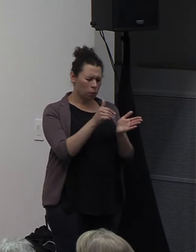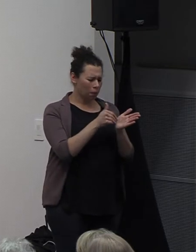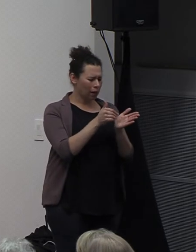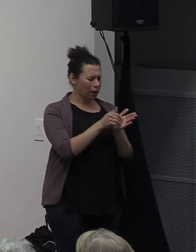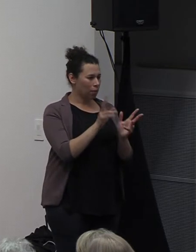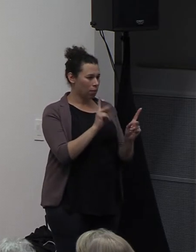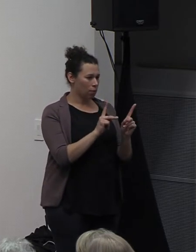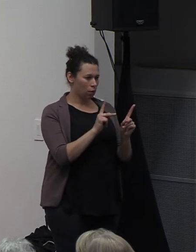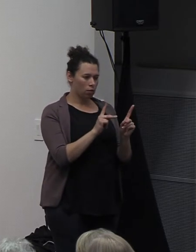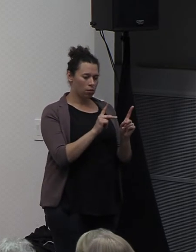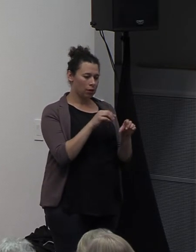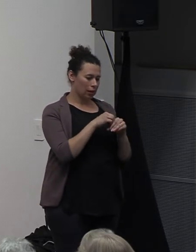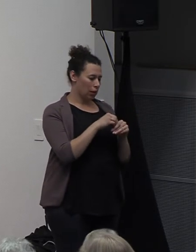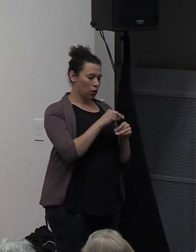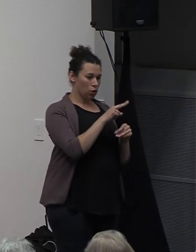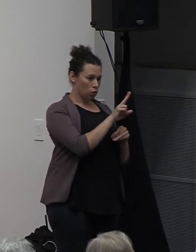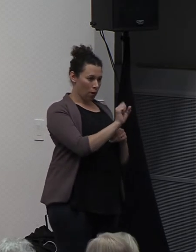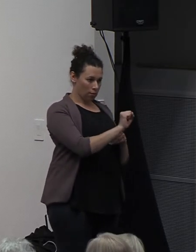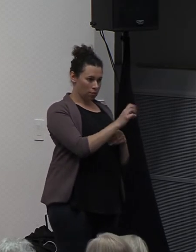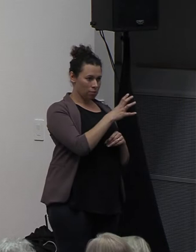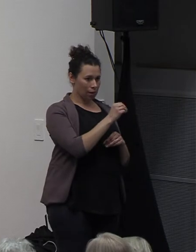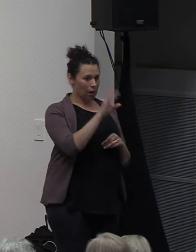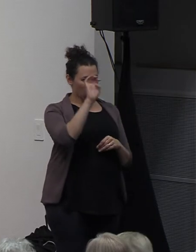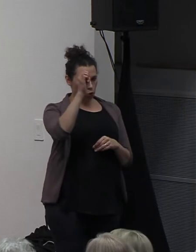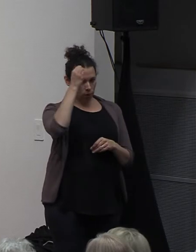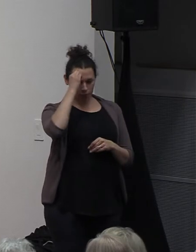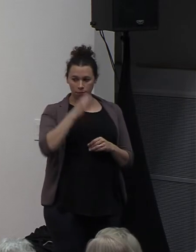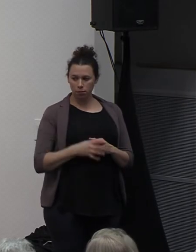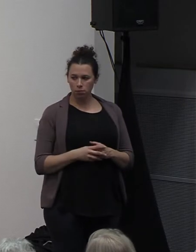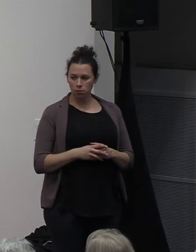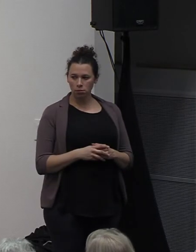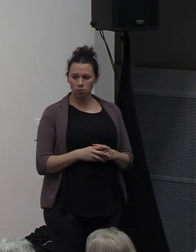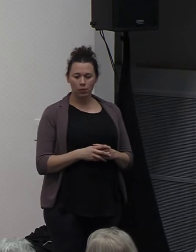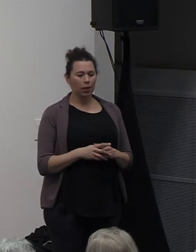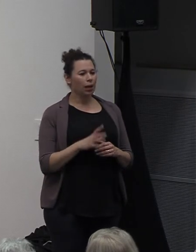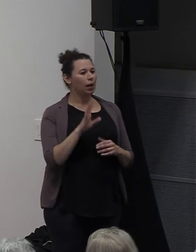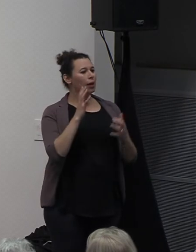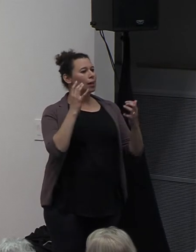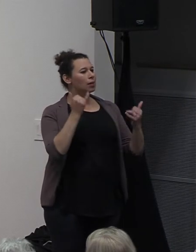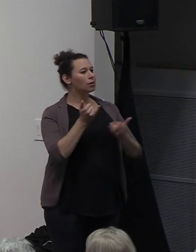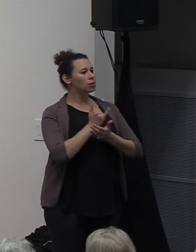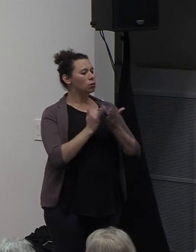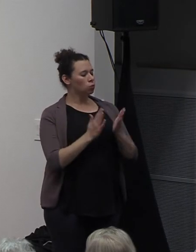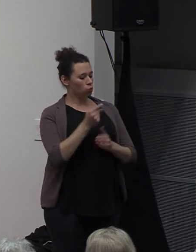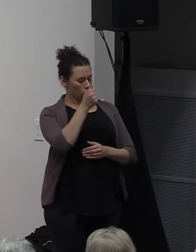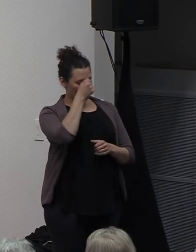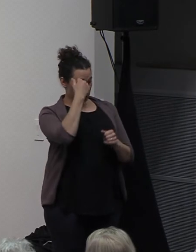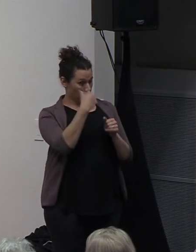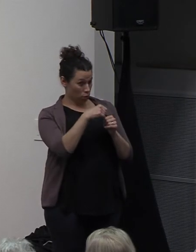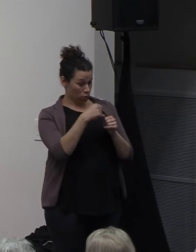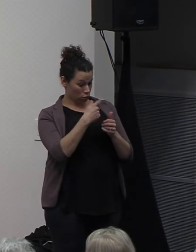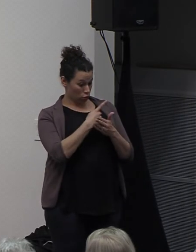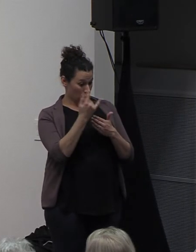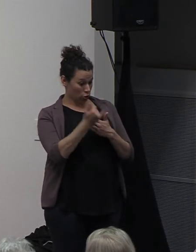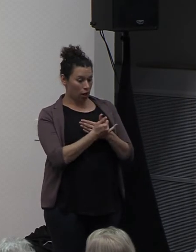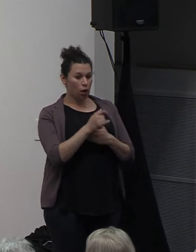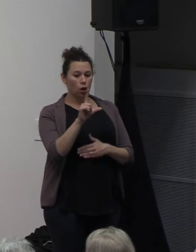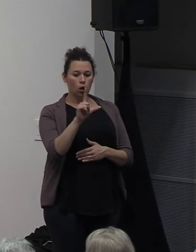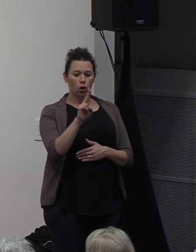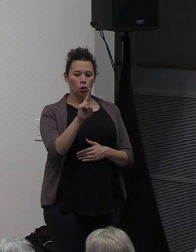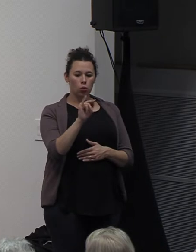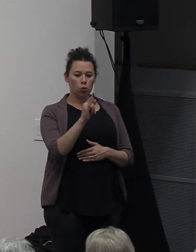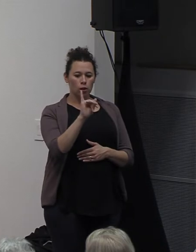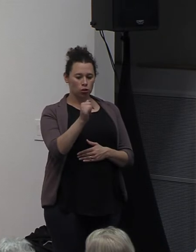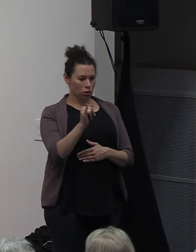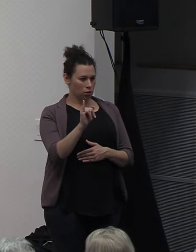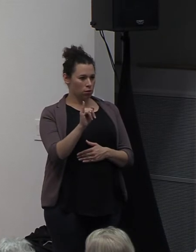Europe and the United States. For this artistic remembrance project, Luigi Toscano was designated as a